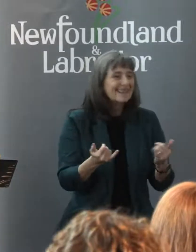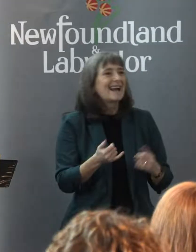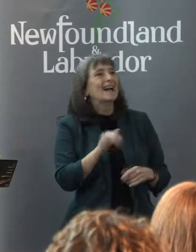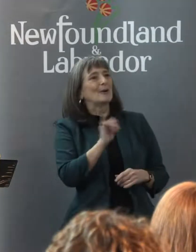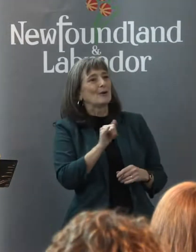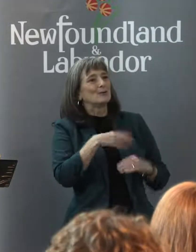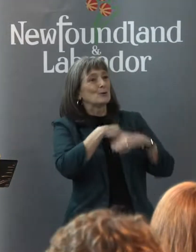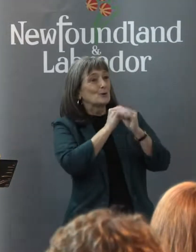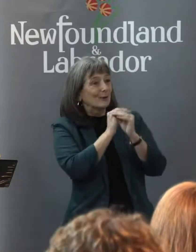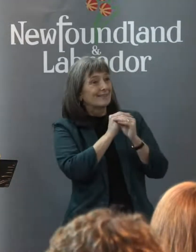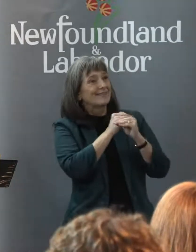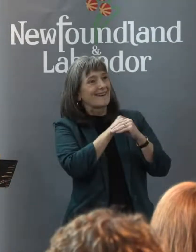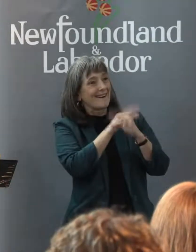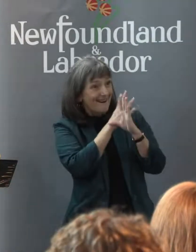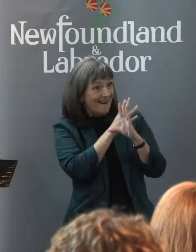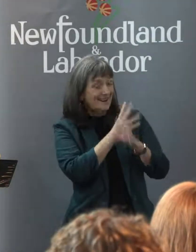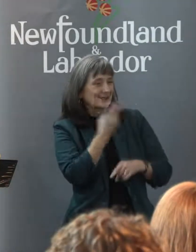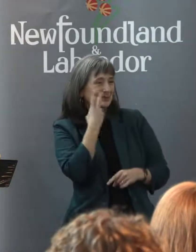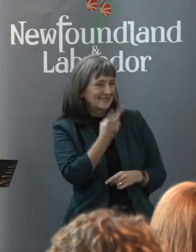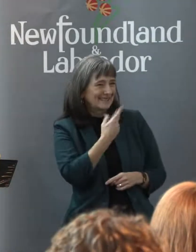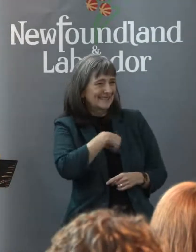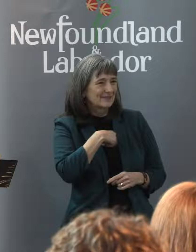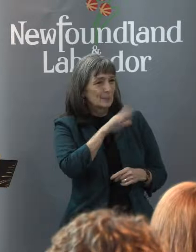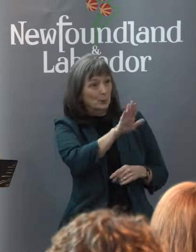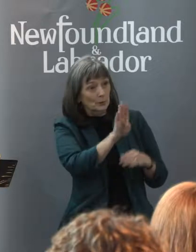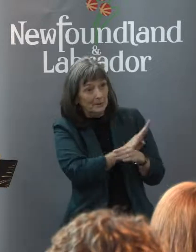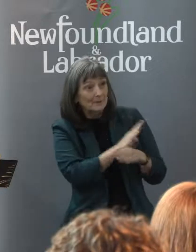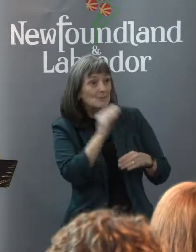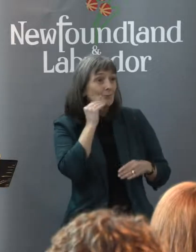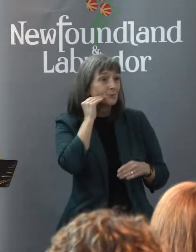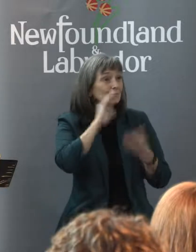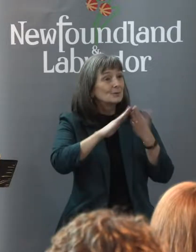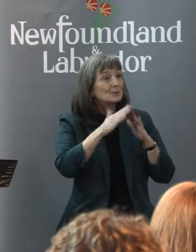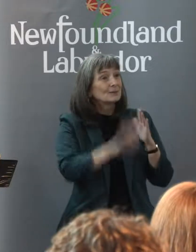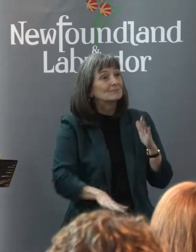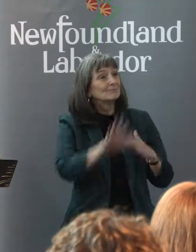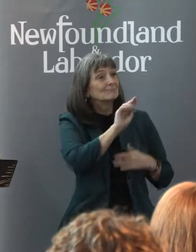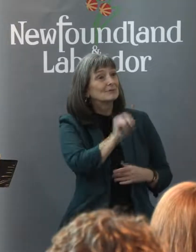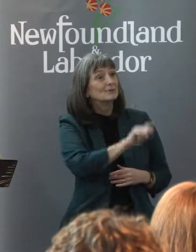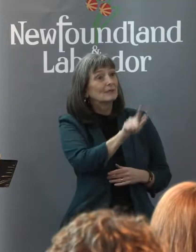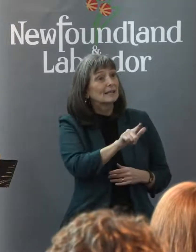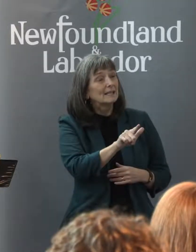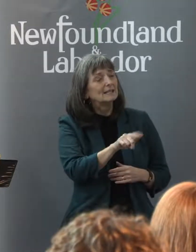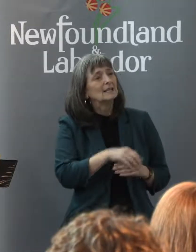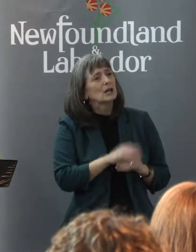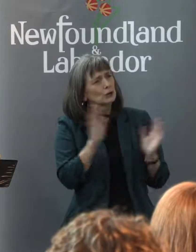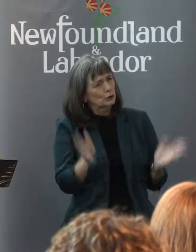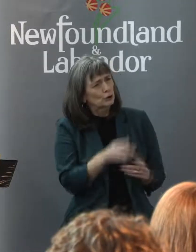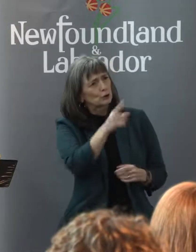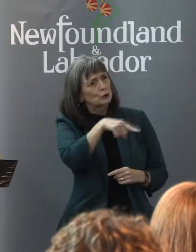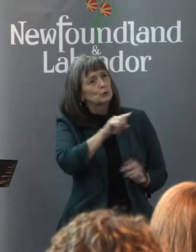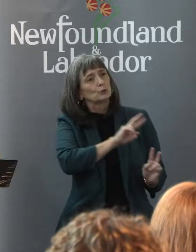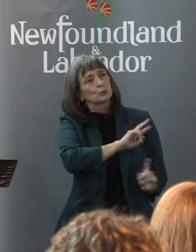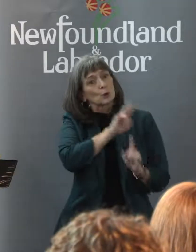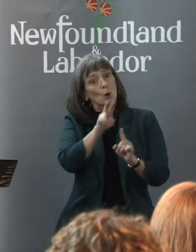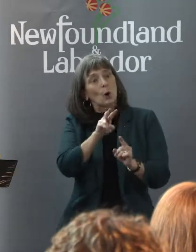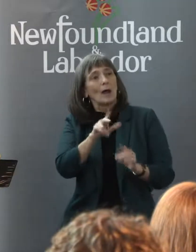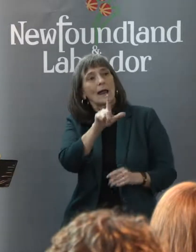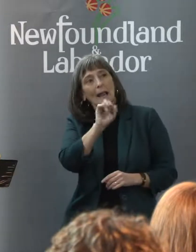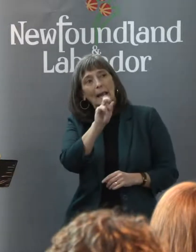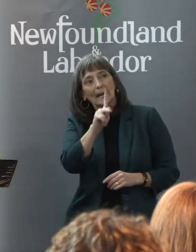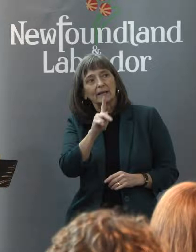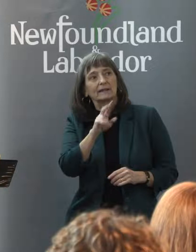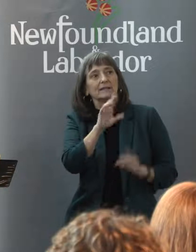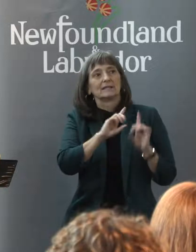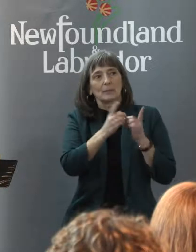joining us by live stream from their businesses, homes, and communities throughout Newfoundland and Labrador, to go to the link on the Department of